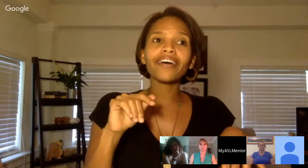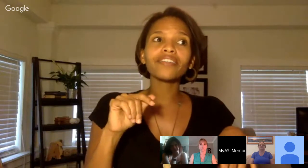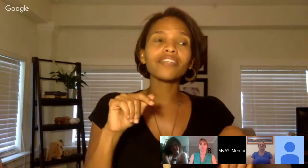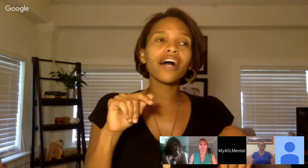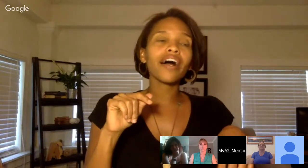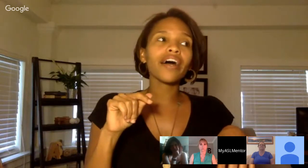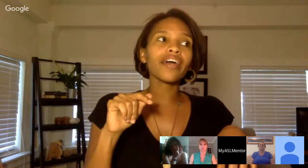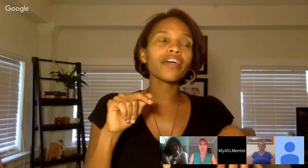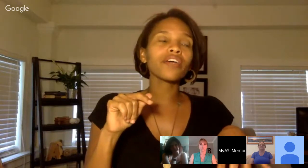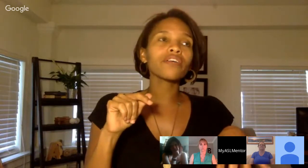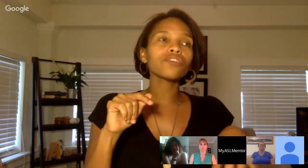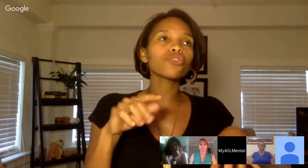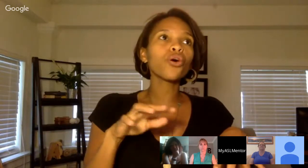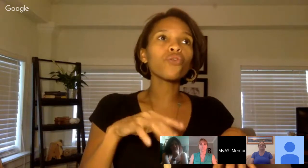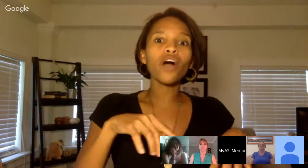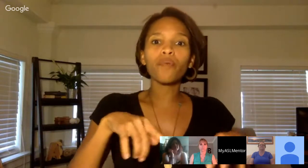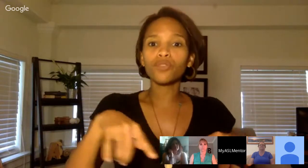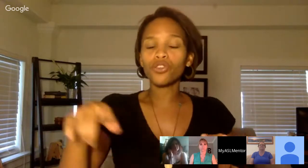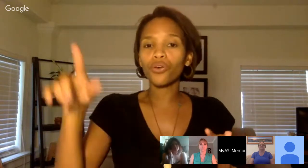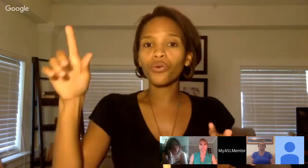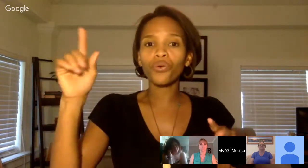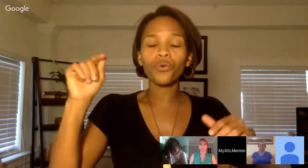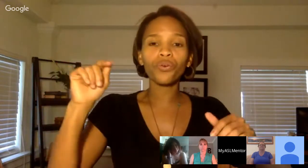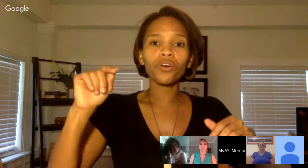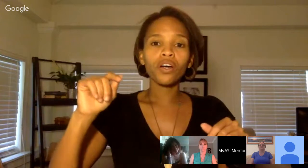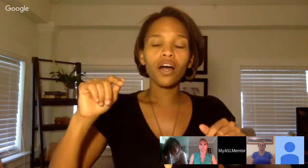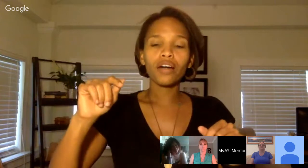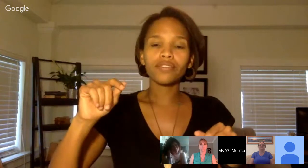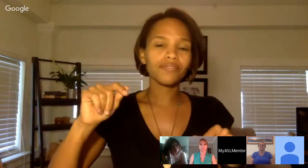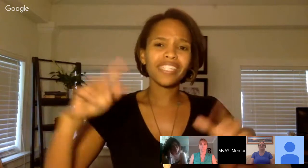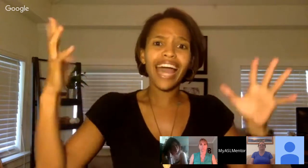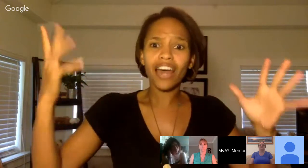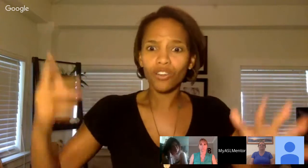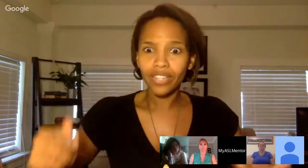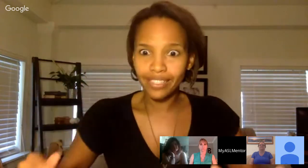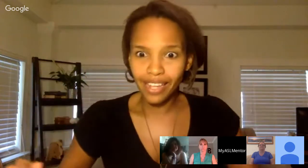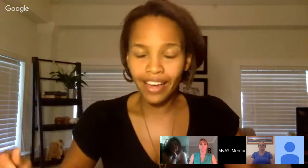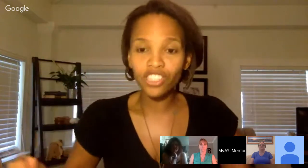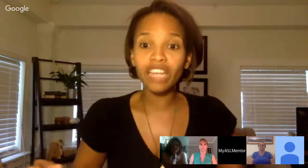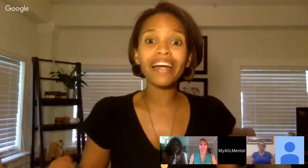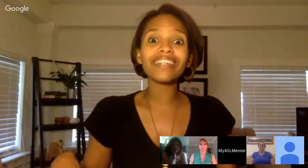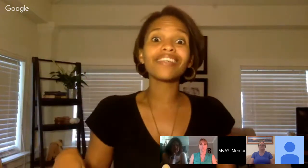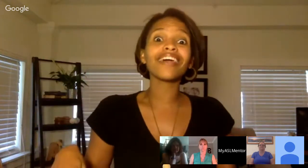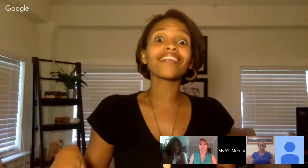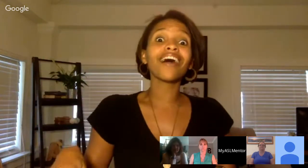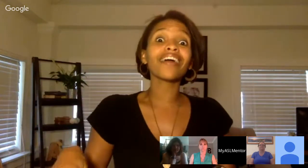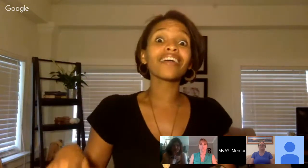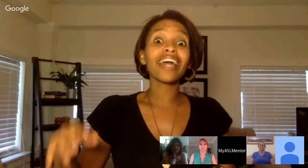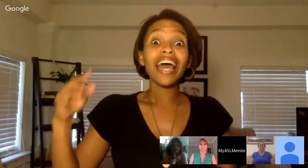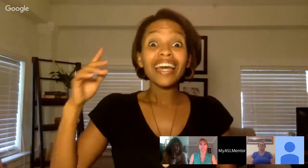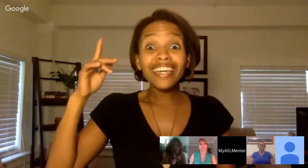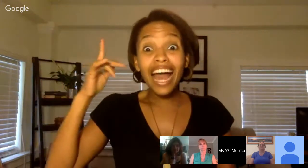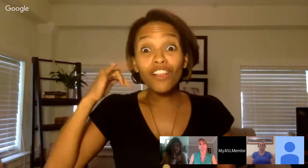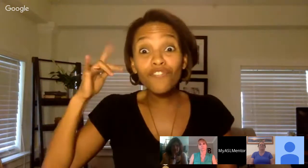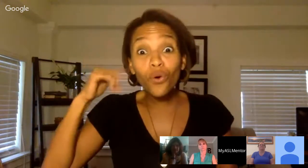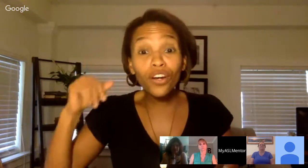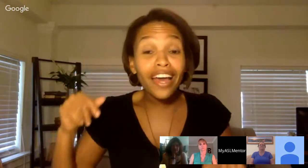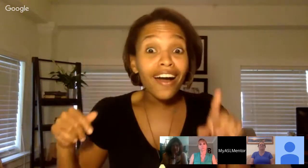California, and I drove up to Seattle, let's say. So they might say